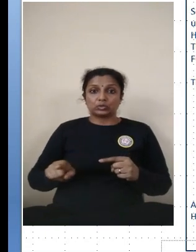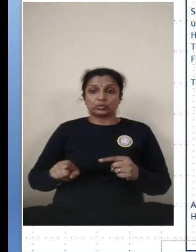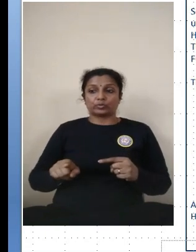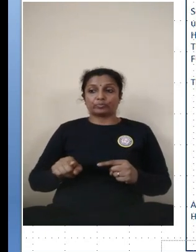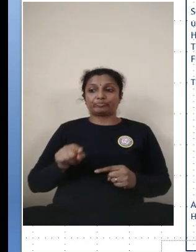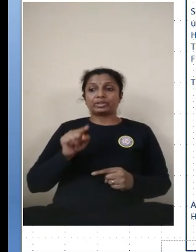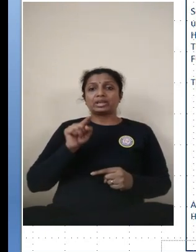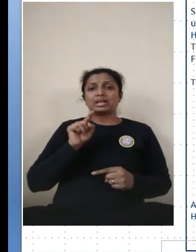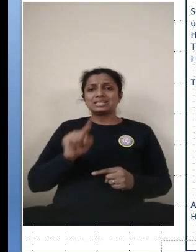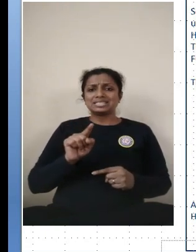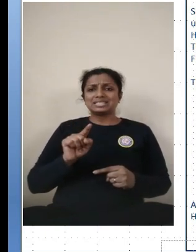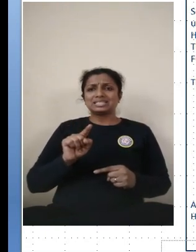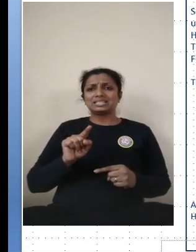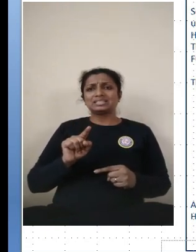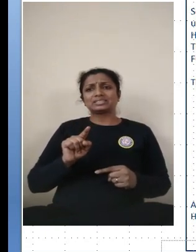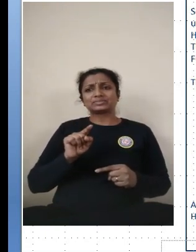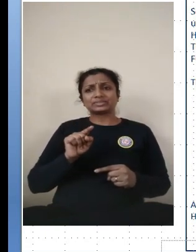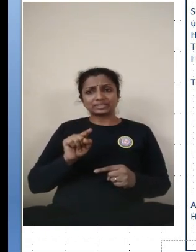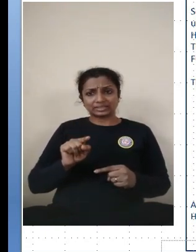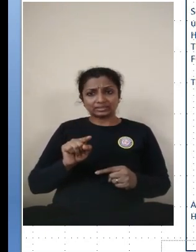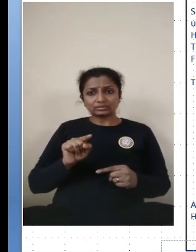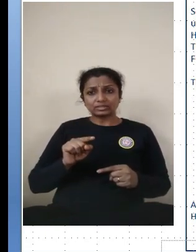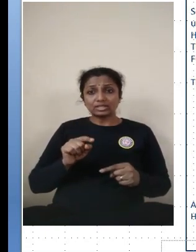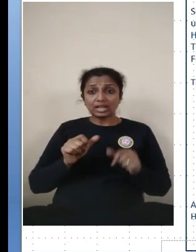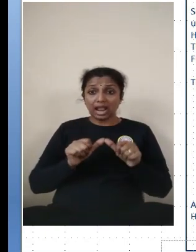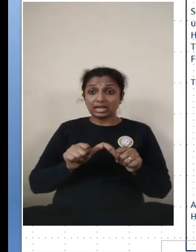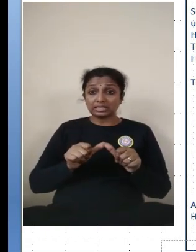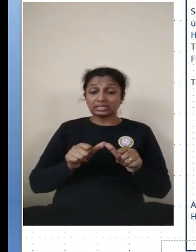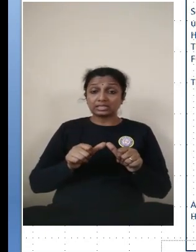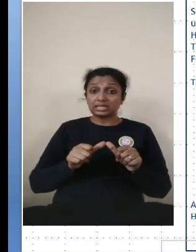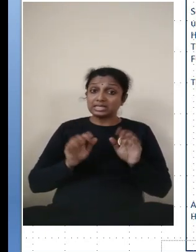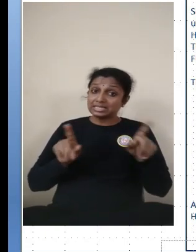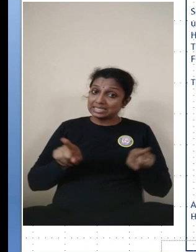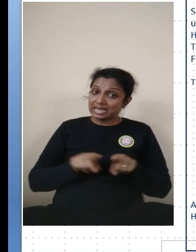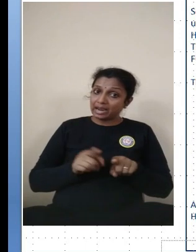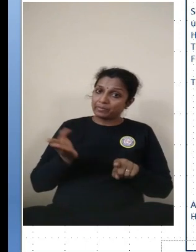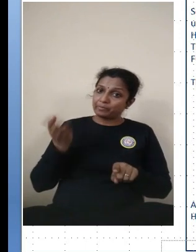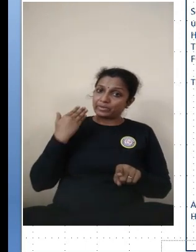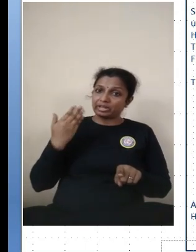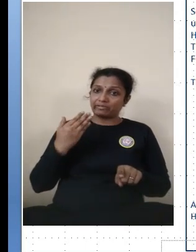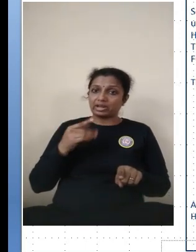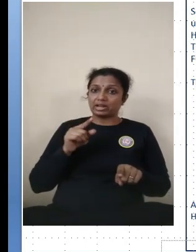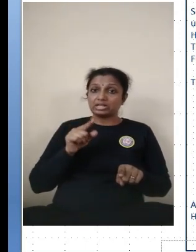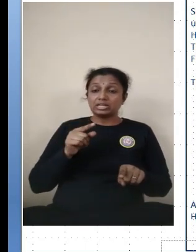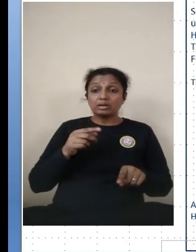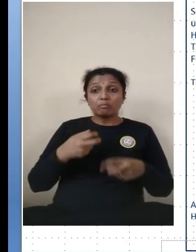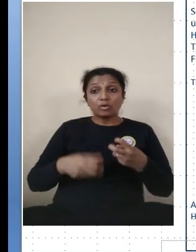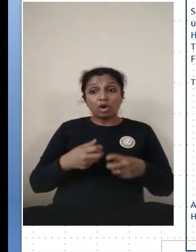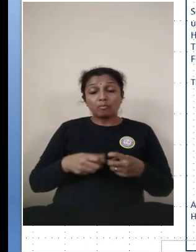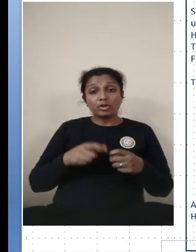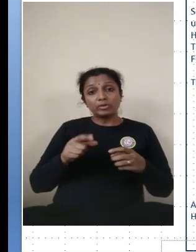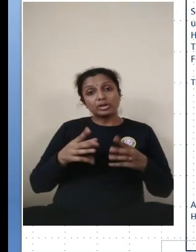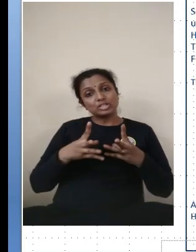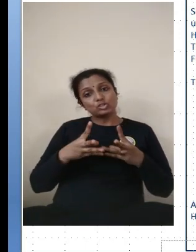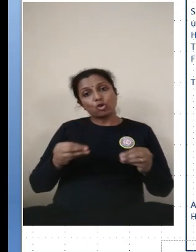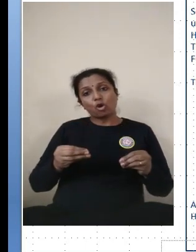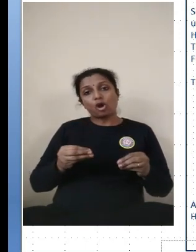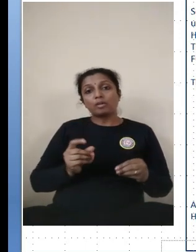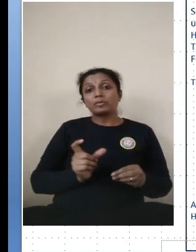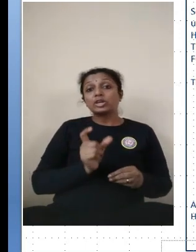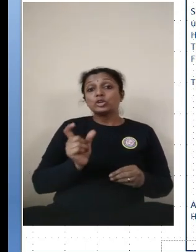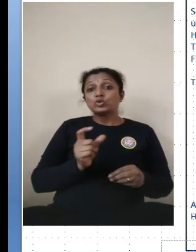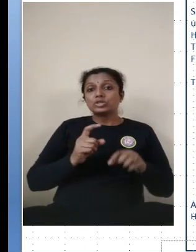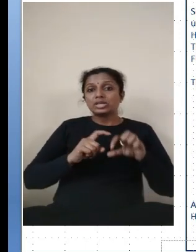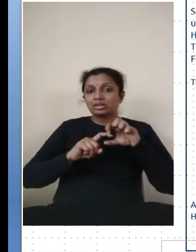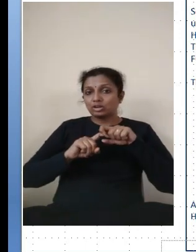5 by 4, which is 2 by 4. So x equal to half. So this is the way,